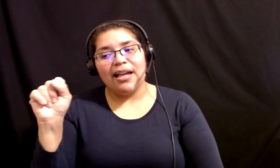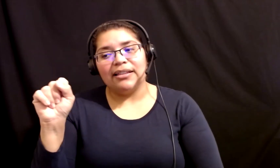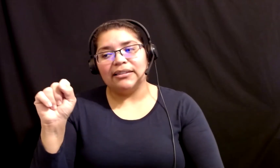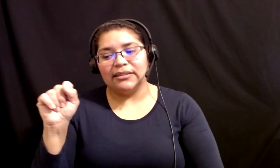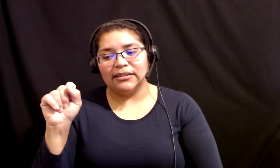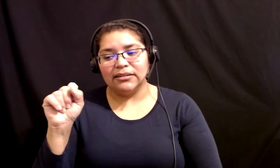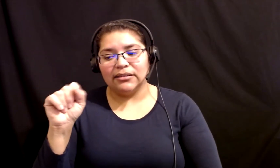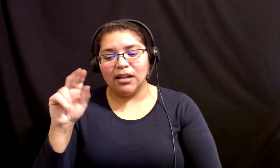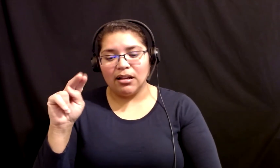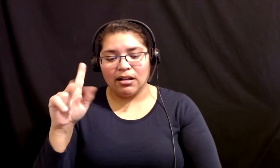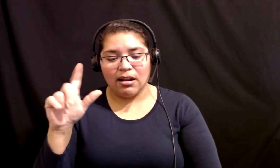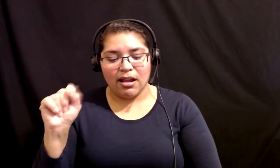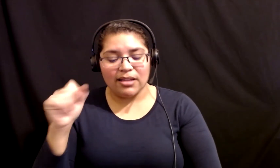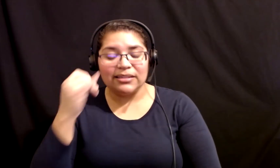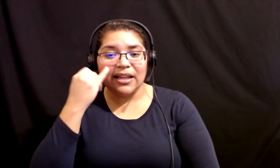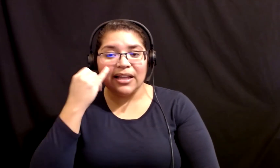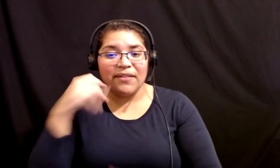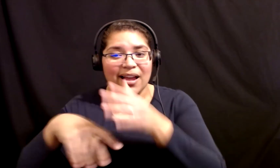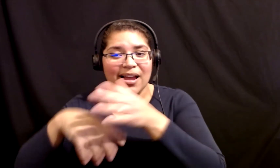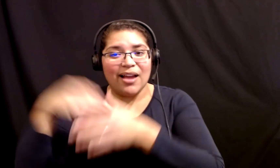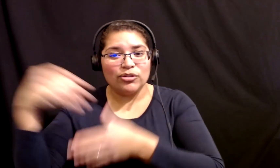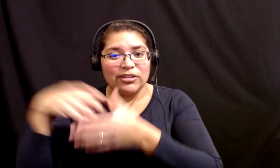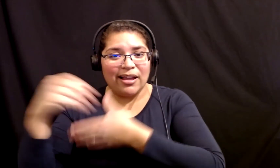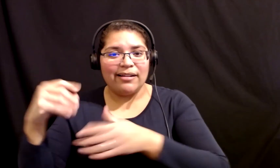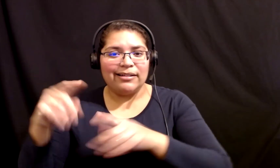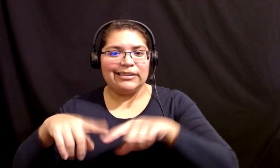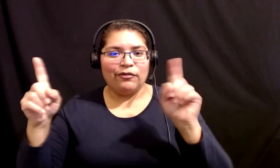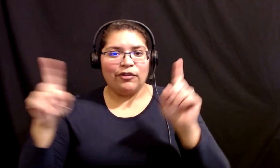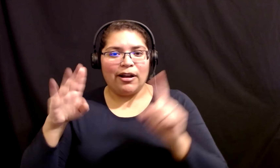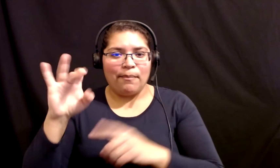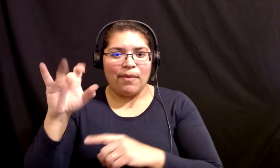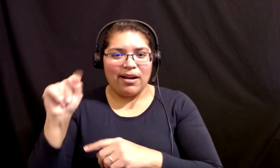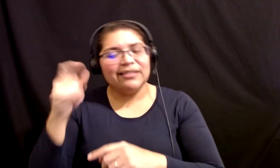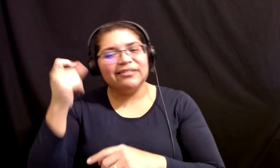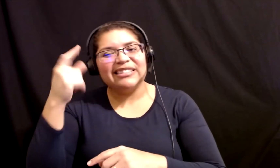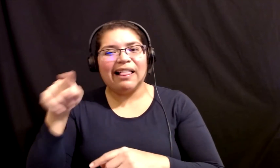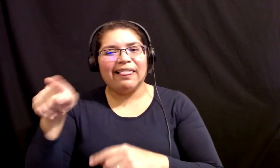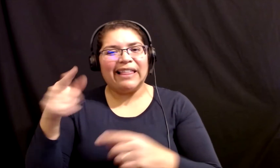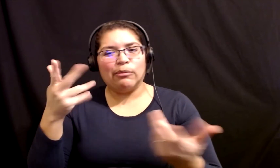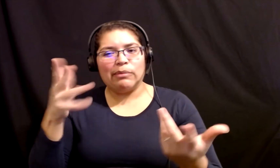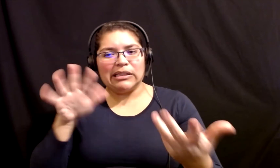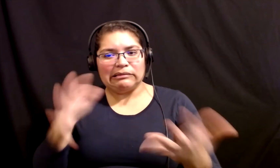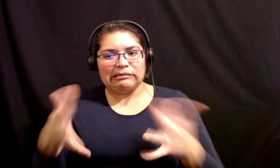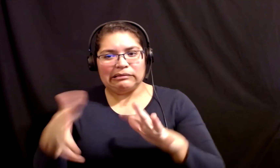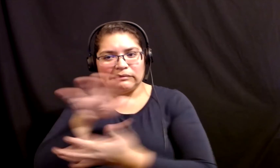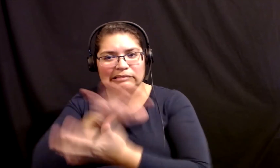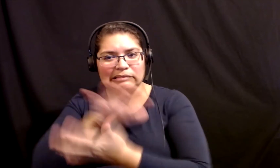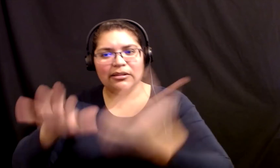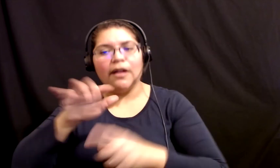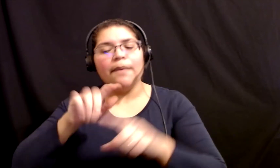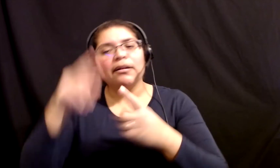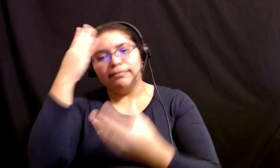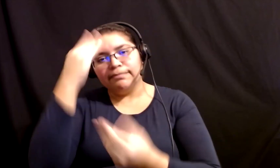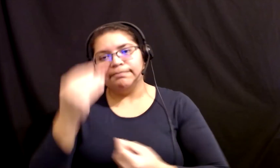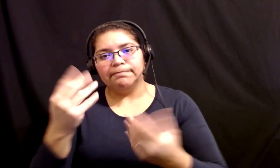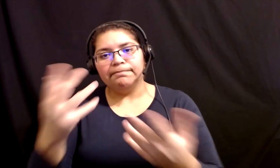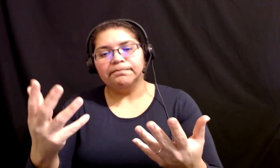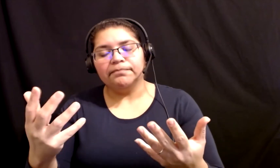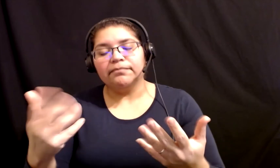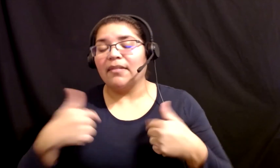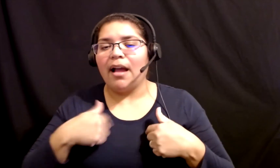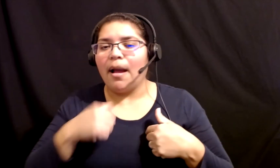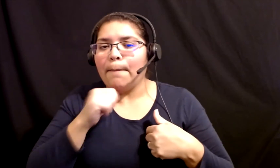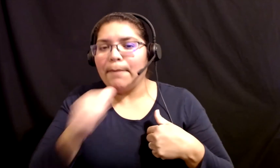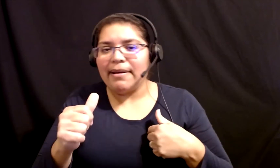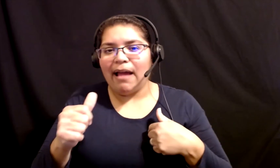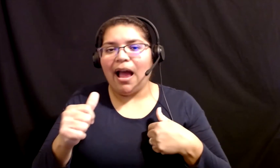of a different bucket. And here's where it gets a little wonky and confusing, but I'll just let you know. And I'm not dangling